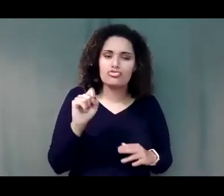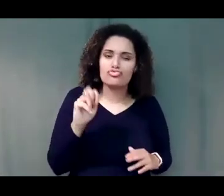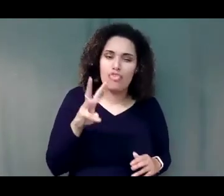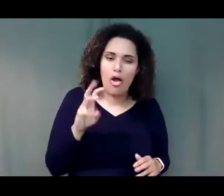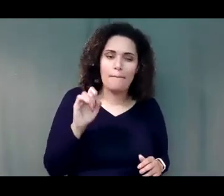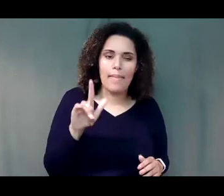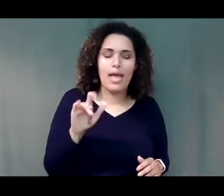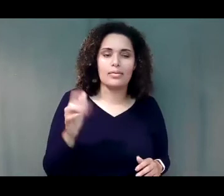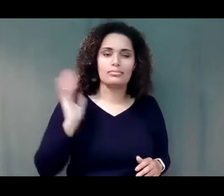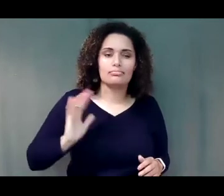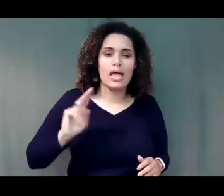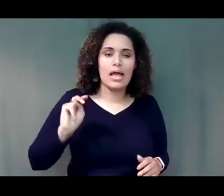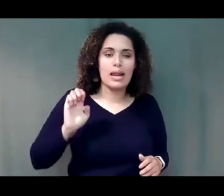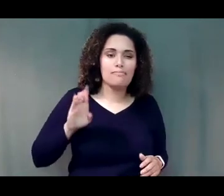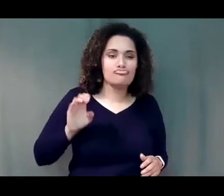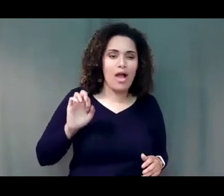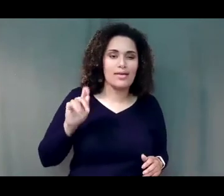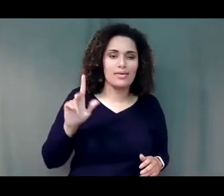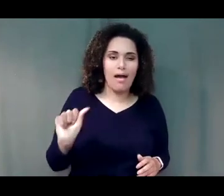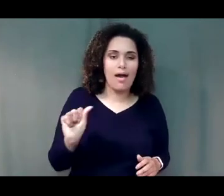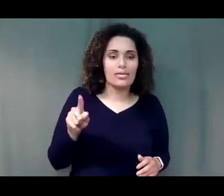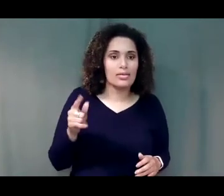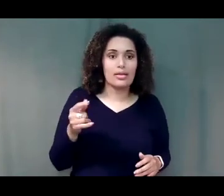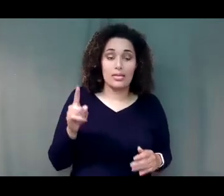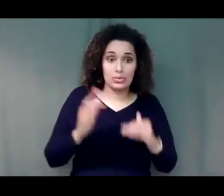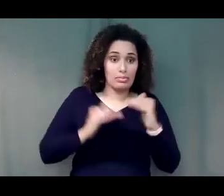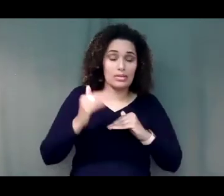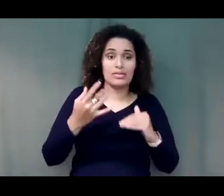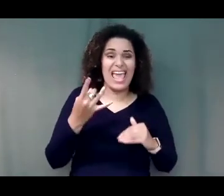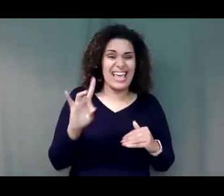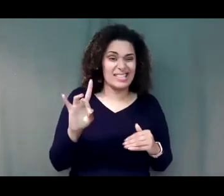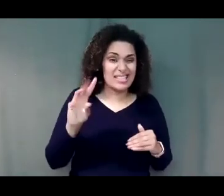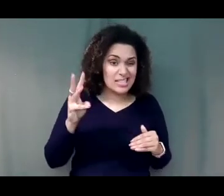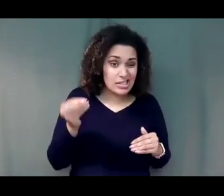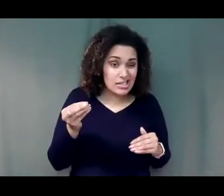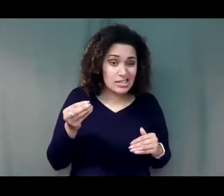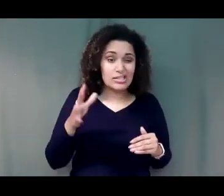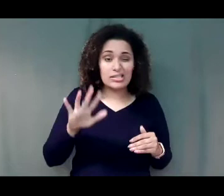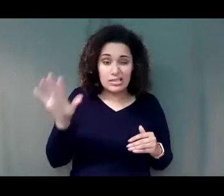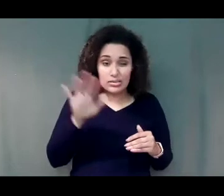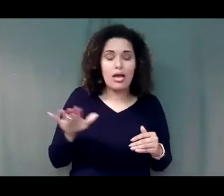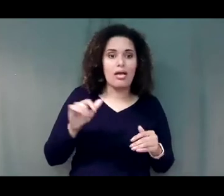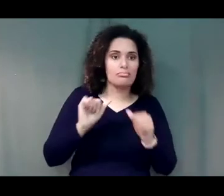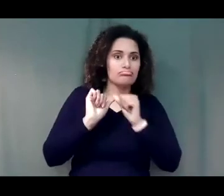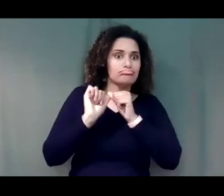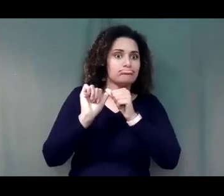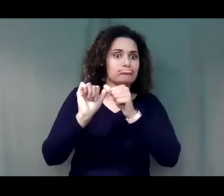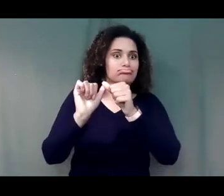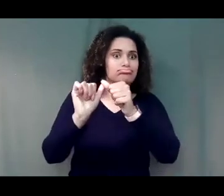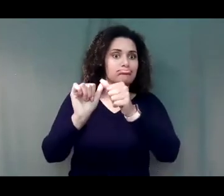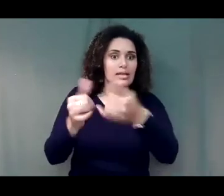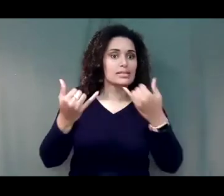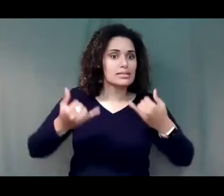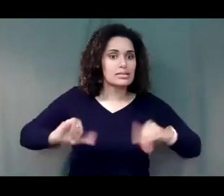1860, somewhere in there, and they are still going strong. And in fact, architects said some of them went out for